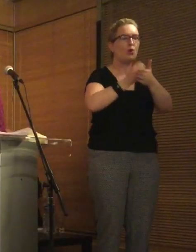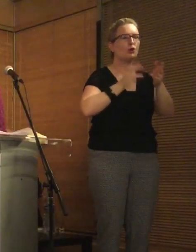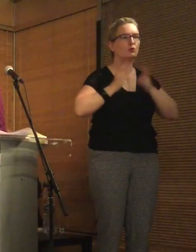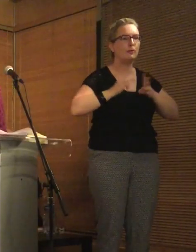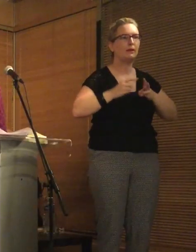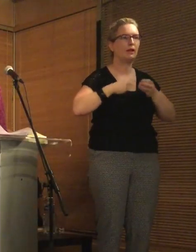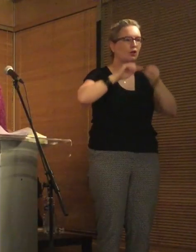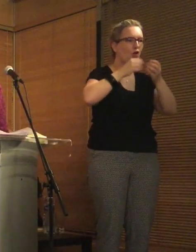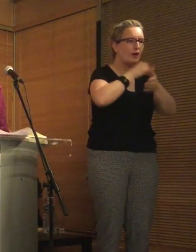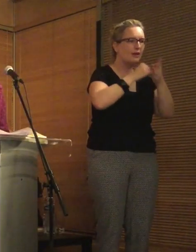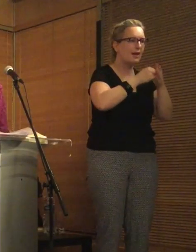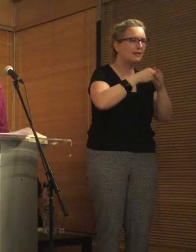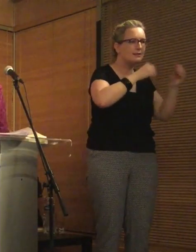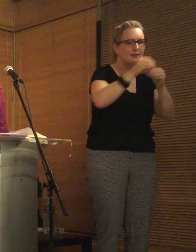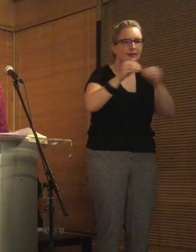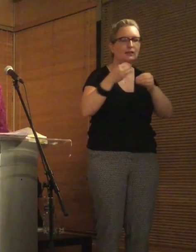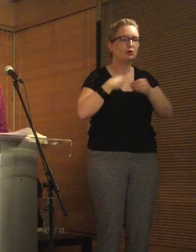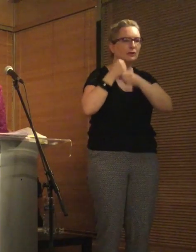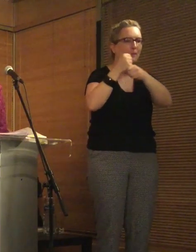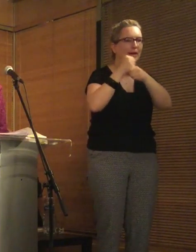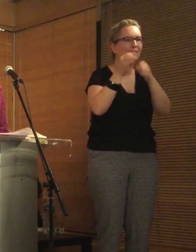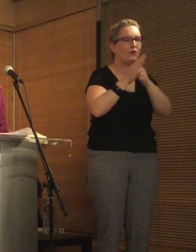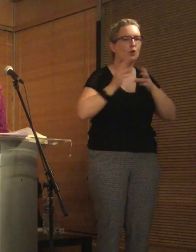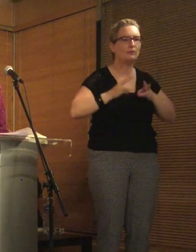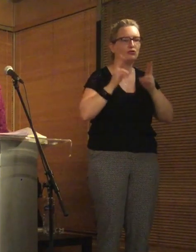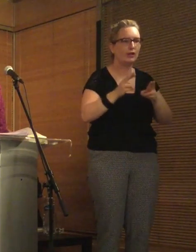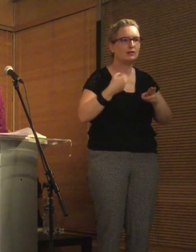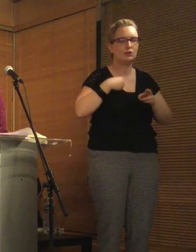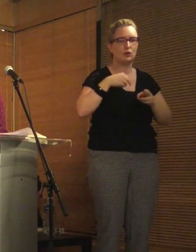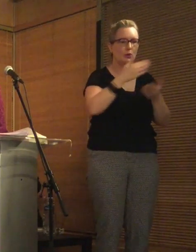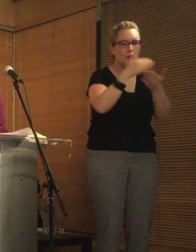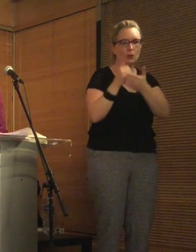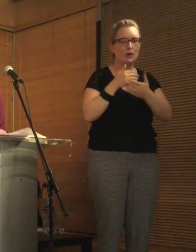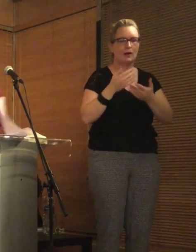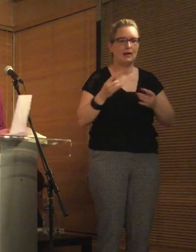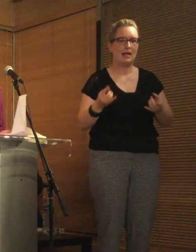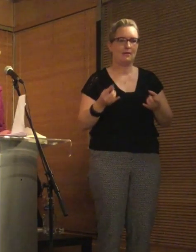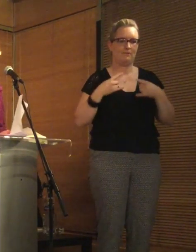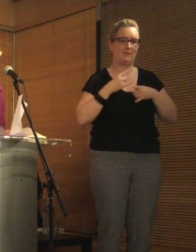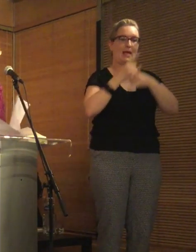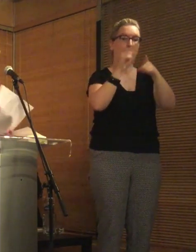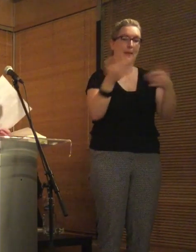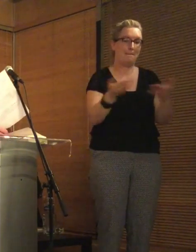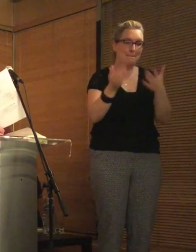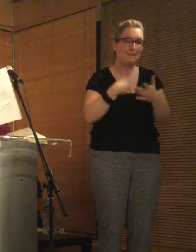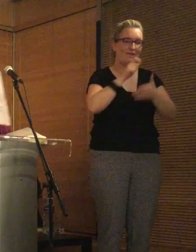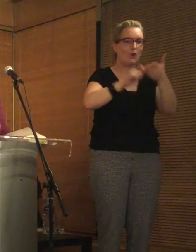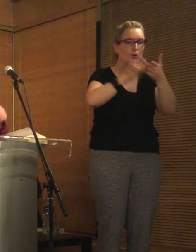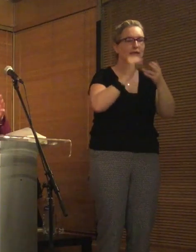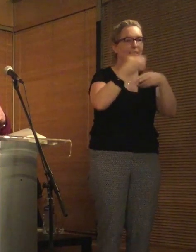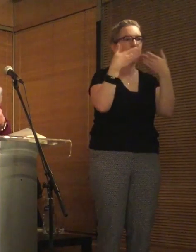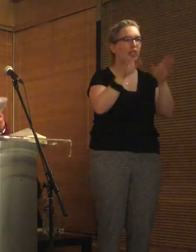them into trade unions and campaigns so that they would be able to vote in the general elections. And